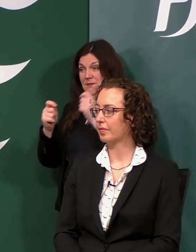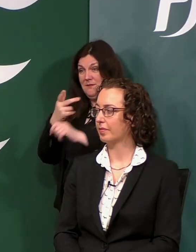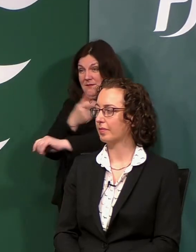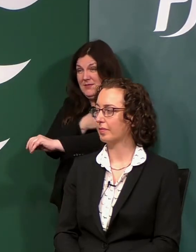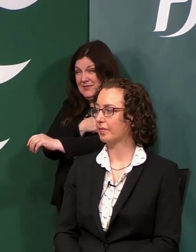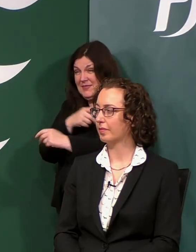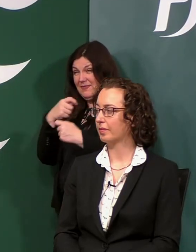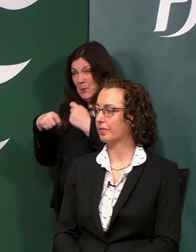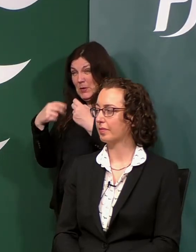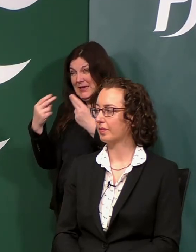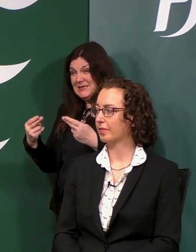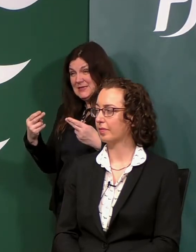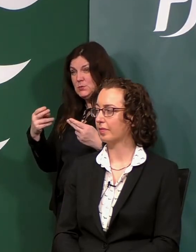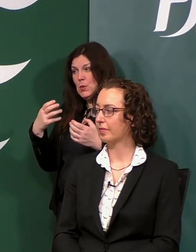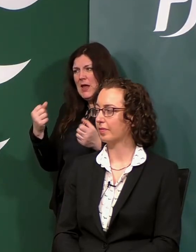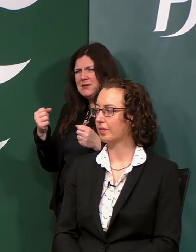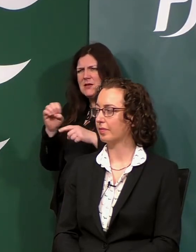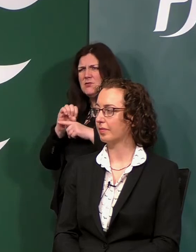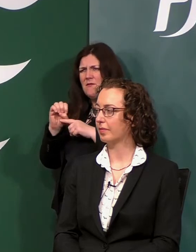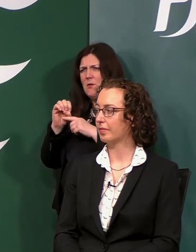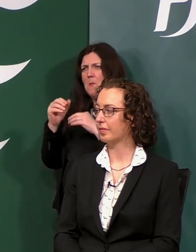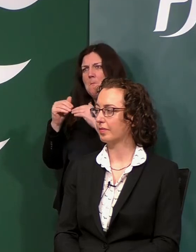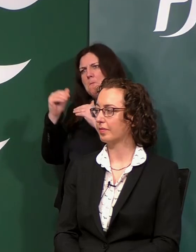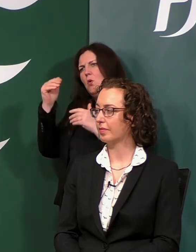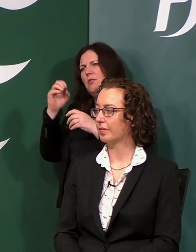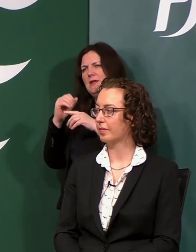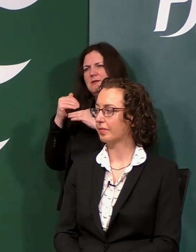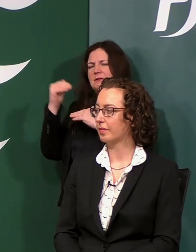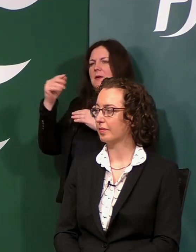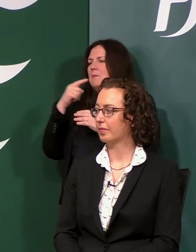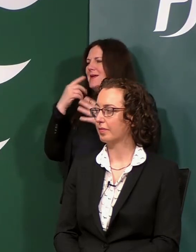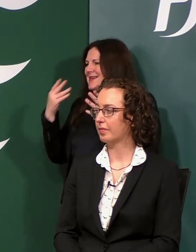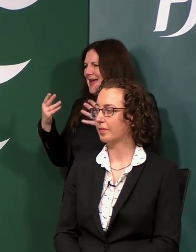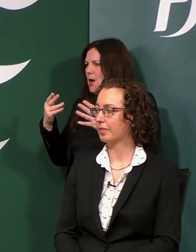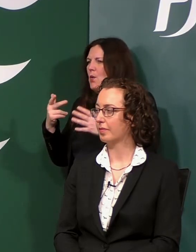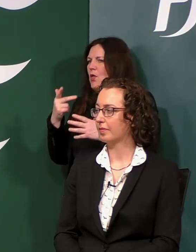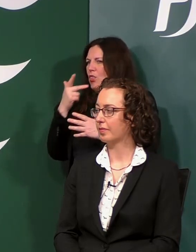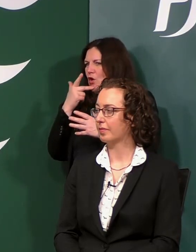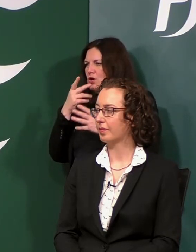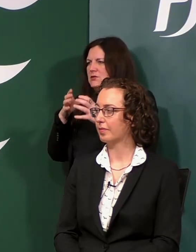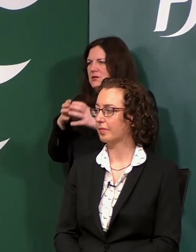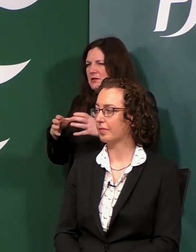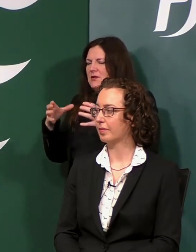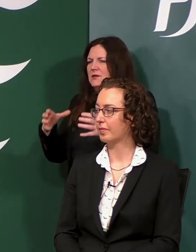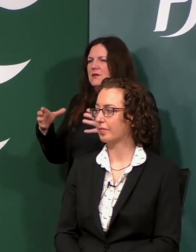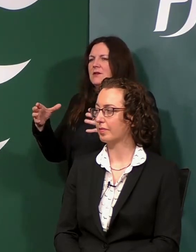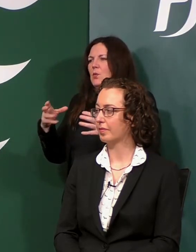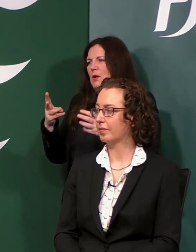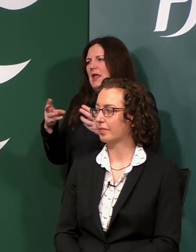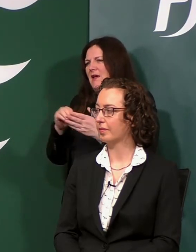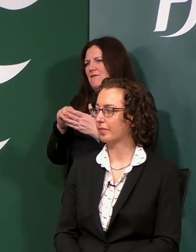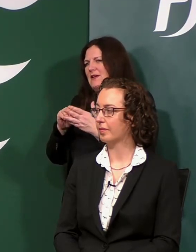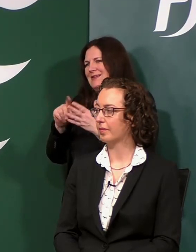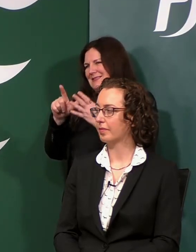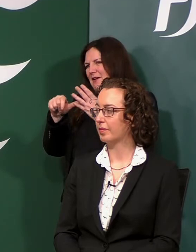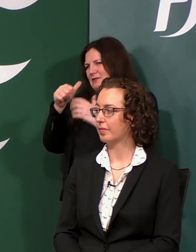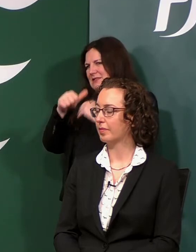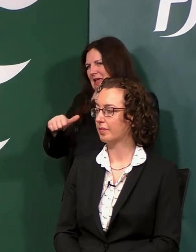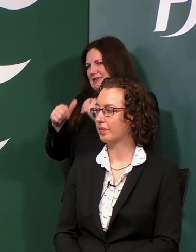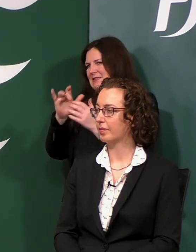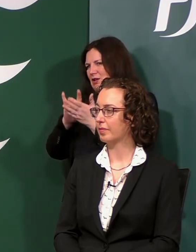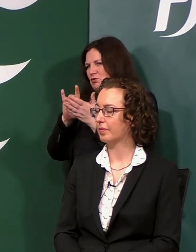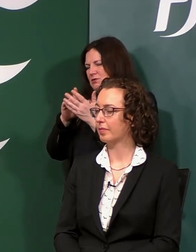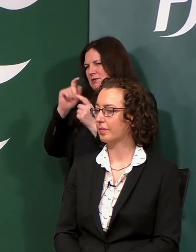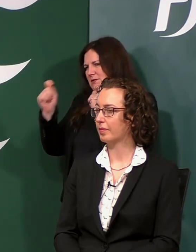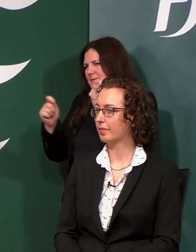needed in relation to the centres for the capacity. But what we're doing now in going 8 to 8 and expanding out over 7 days for the centres, we will obviously need more people to cover